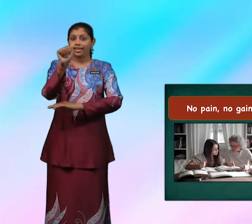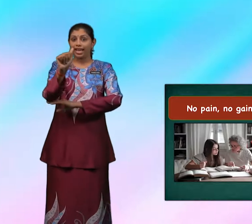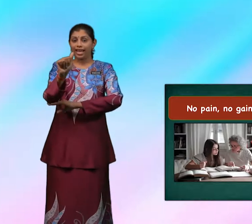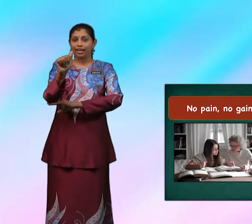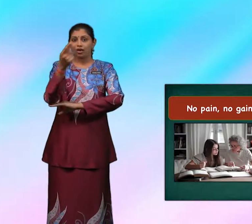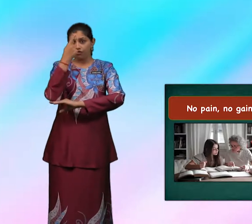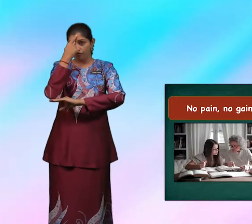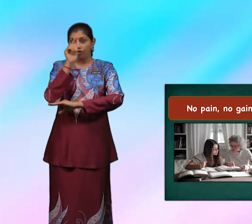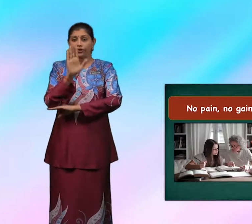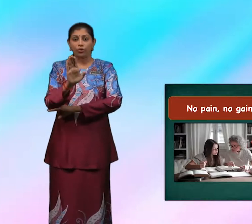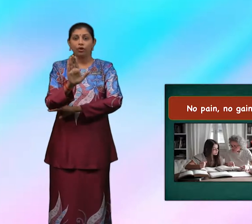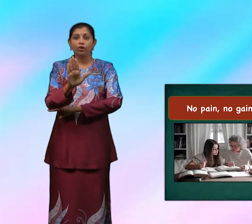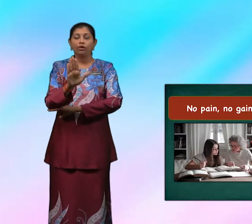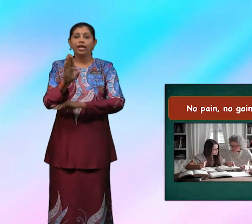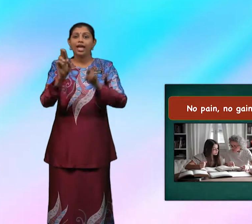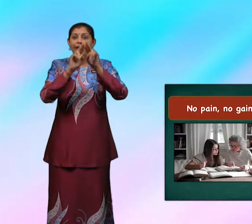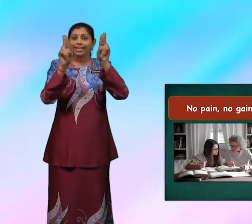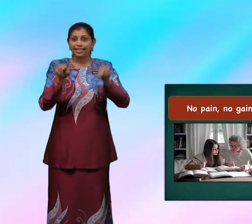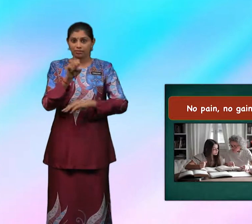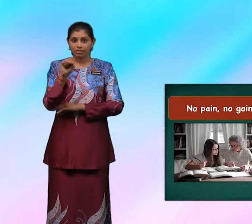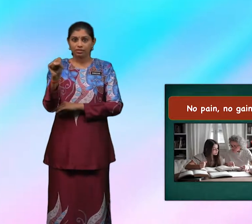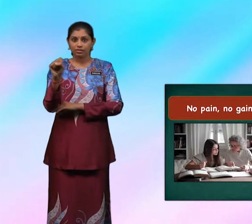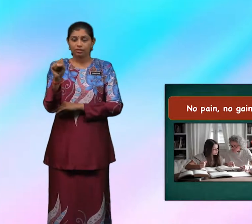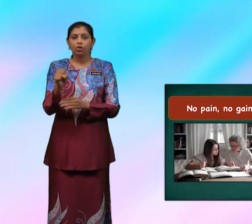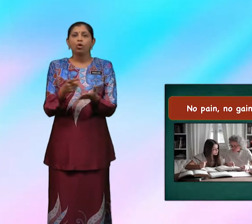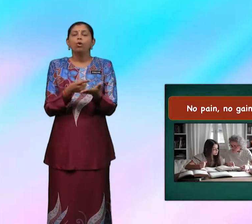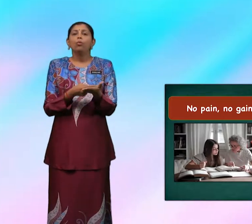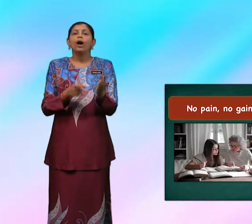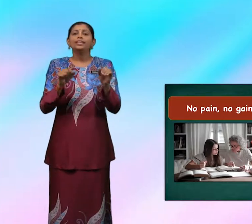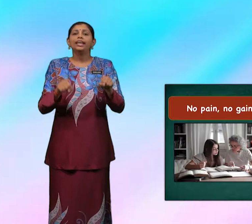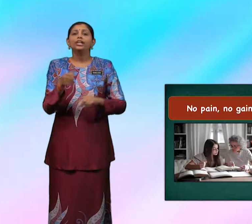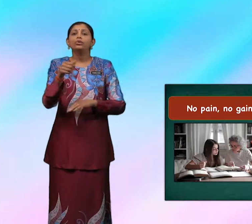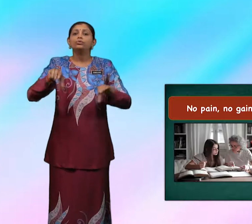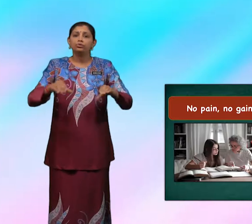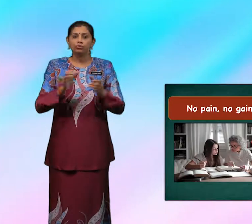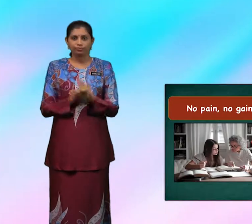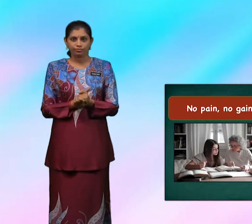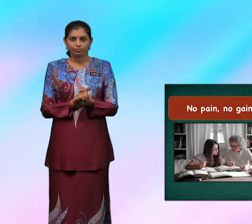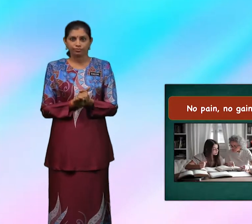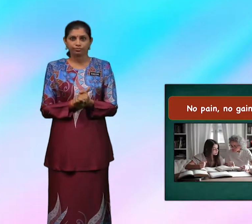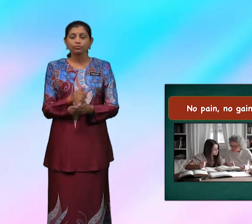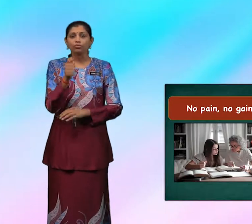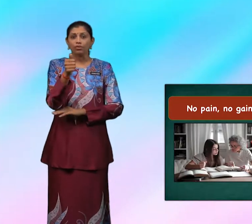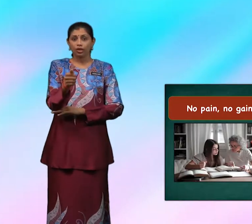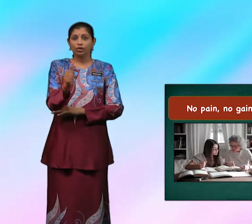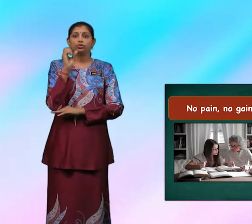A for your exams, what can you do? You